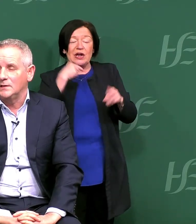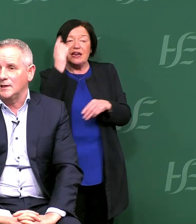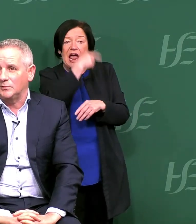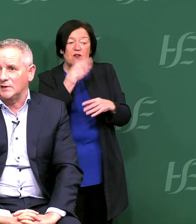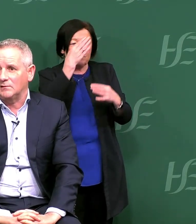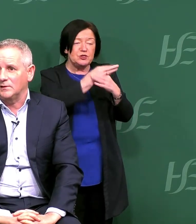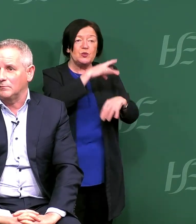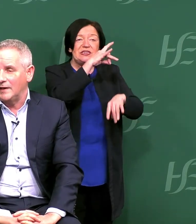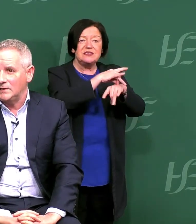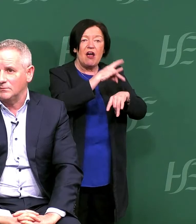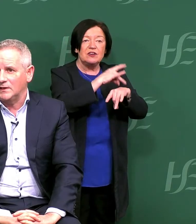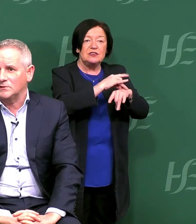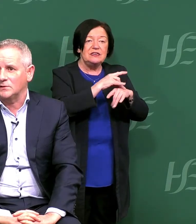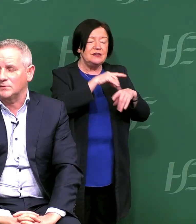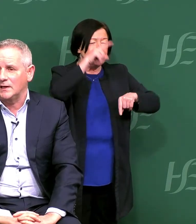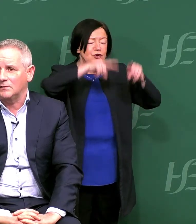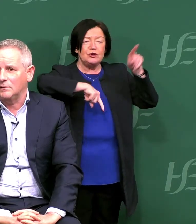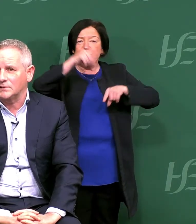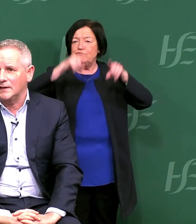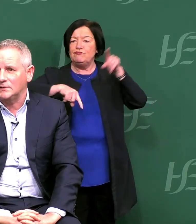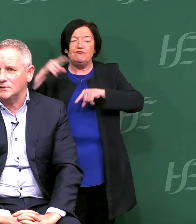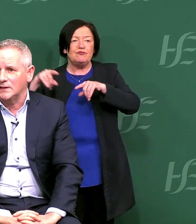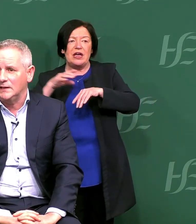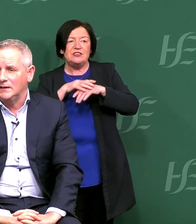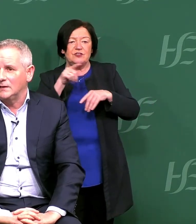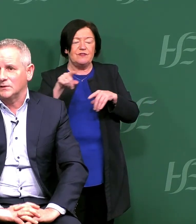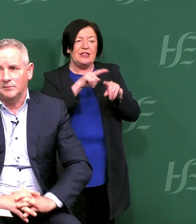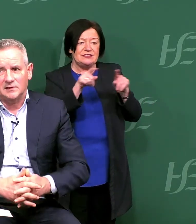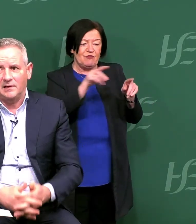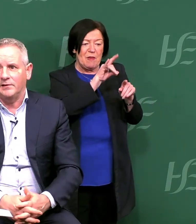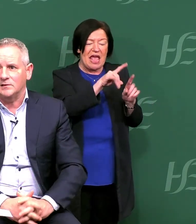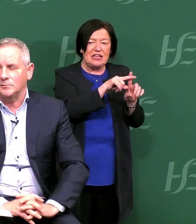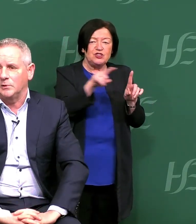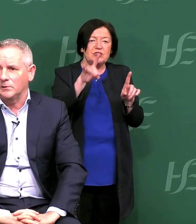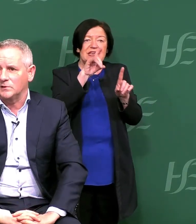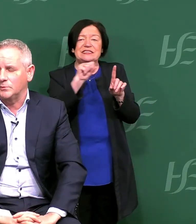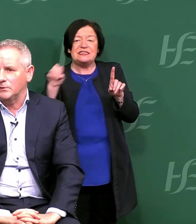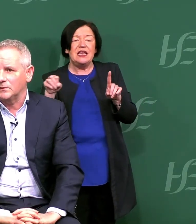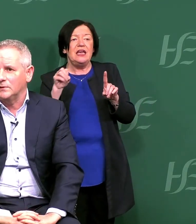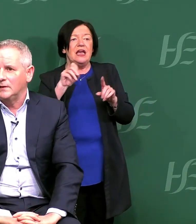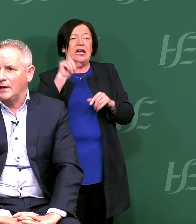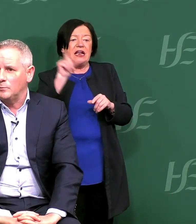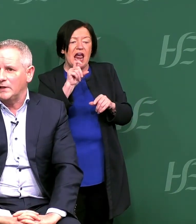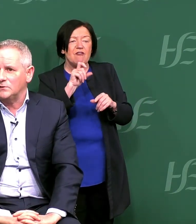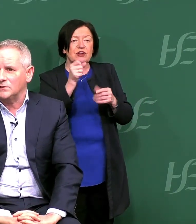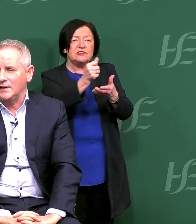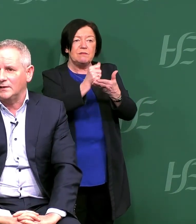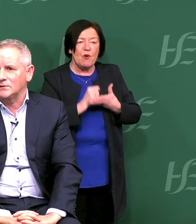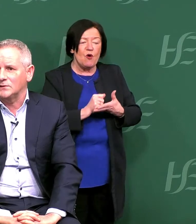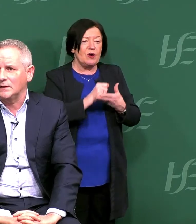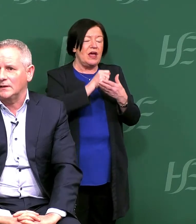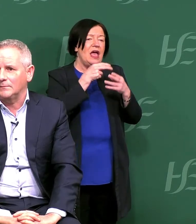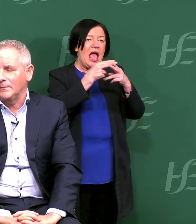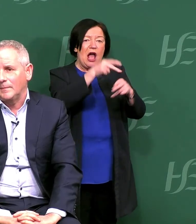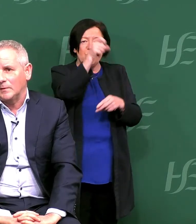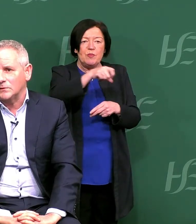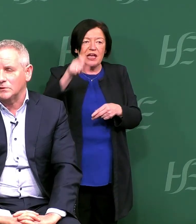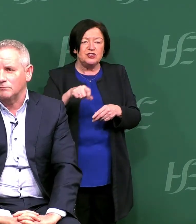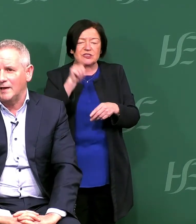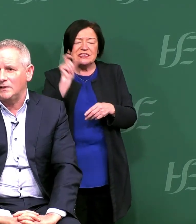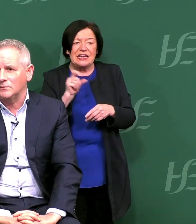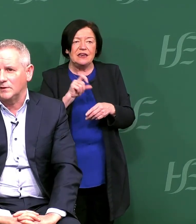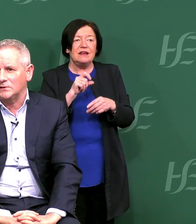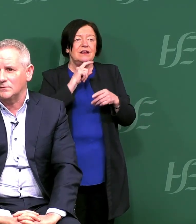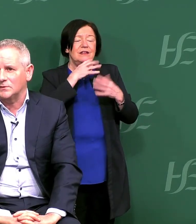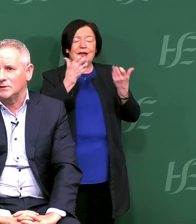doctors in particular, and a range of initiatives taken across the Hse. Some of it is clerical support, supporting outpatients clinics. So